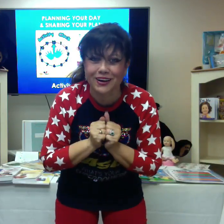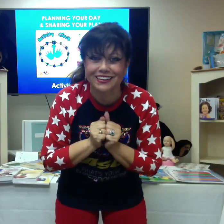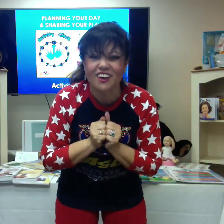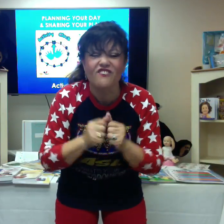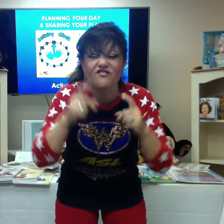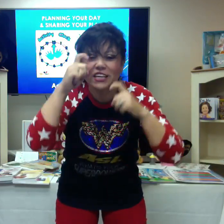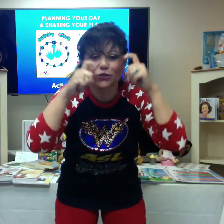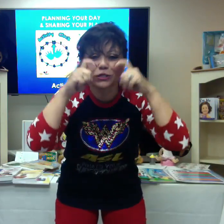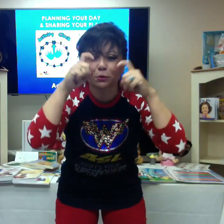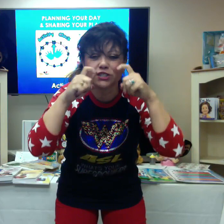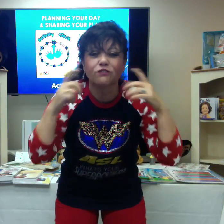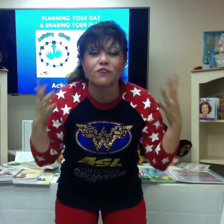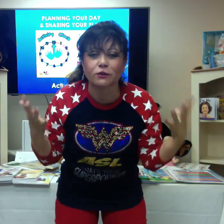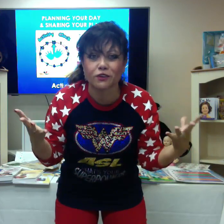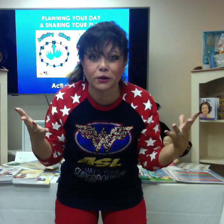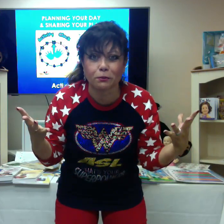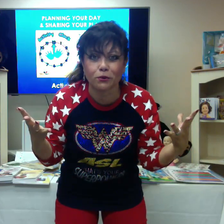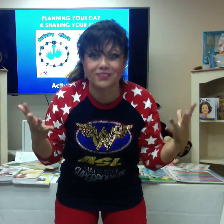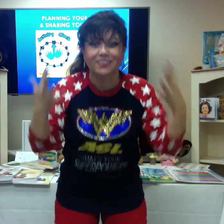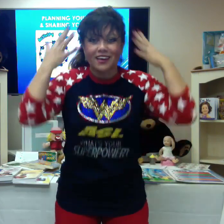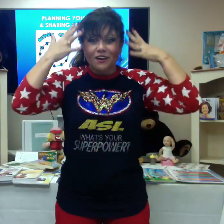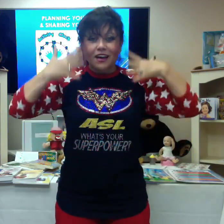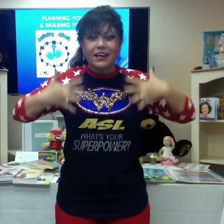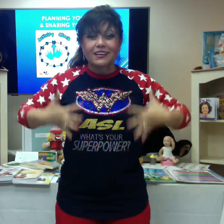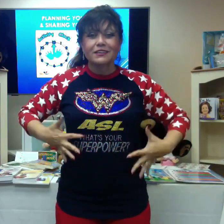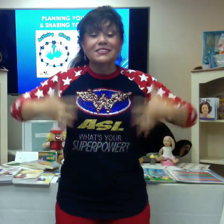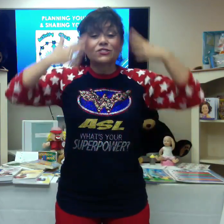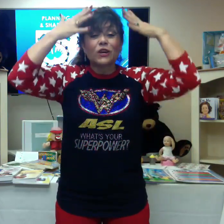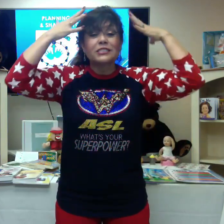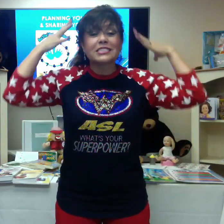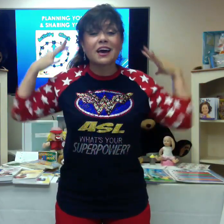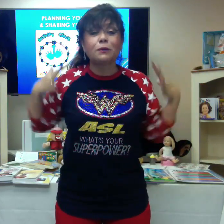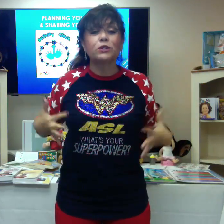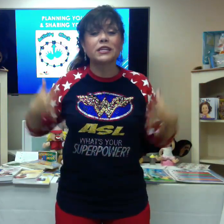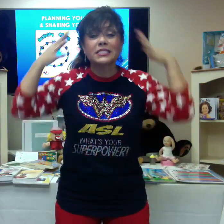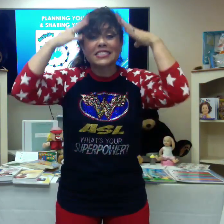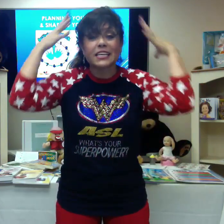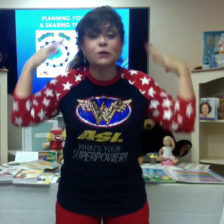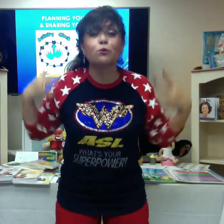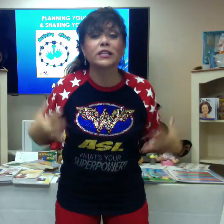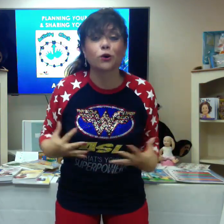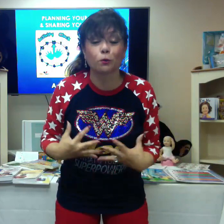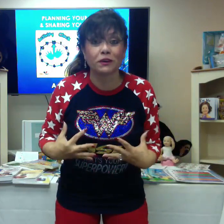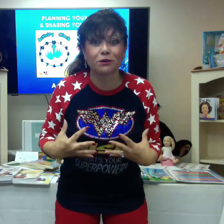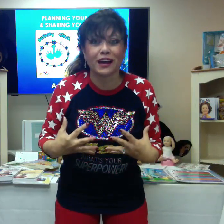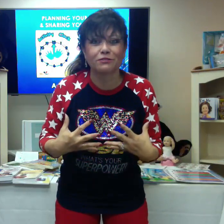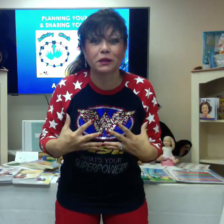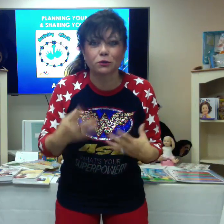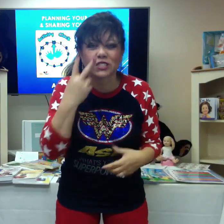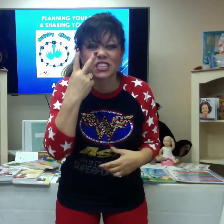one. Facial expression, very, very important. Try to sign within a signing window. People have to be able to